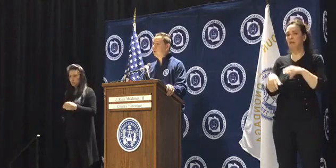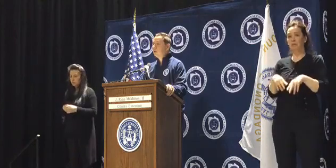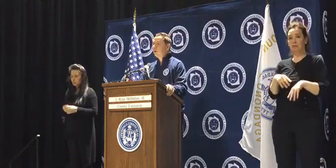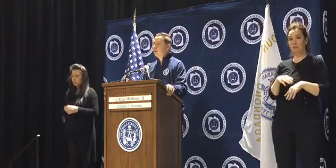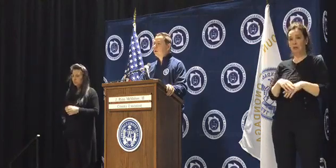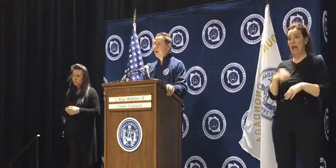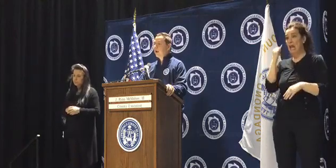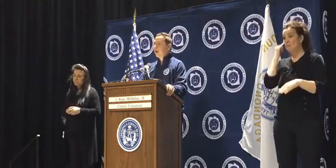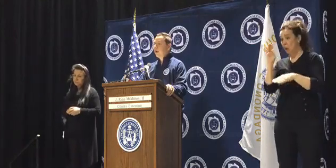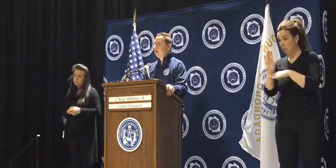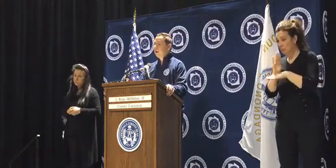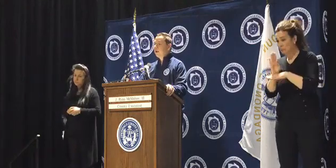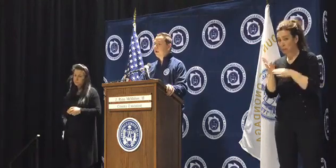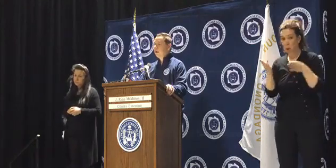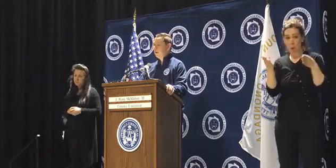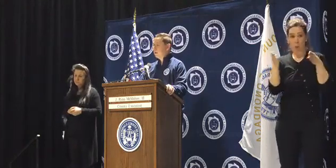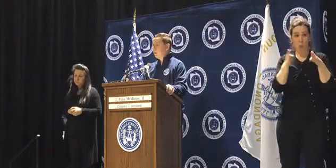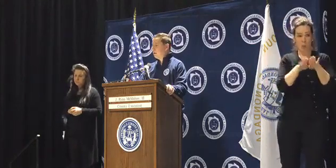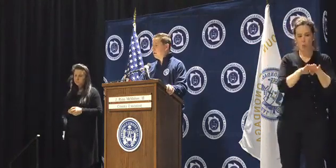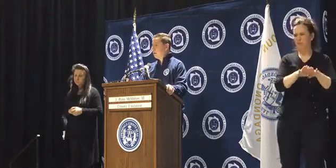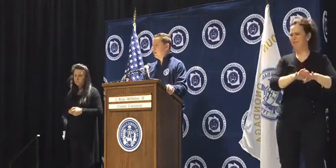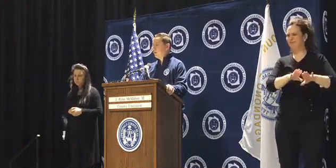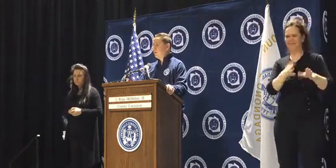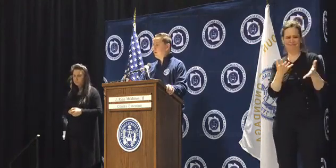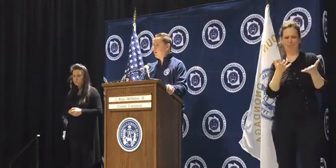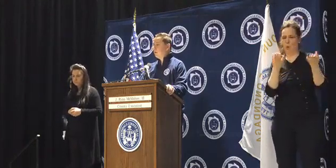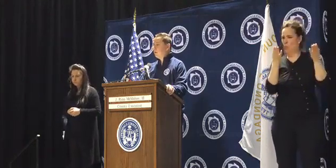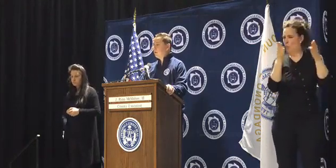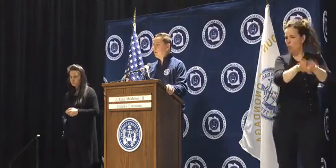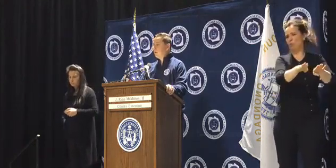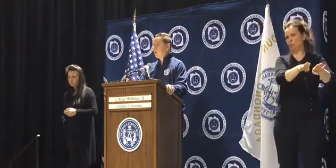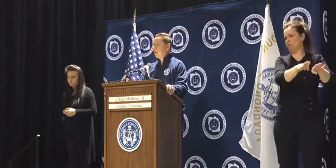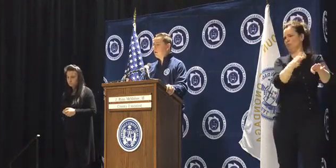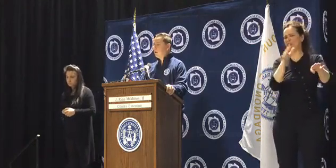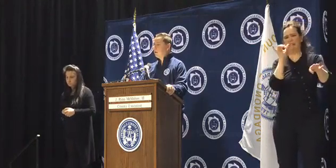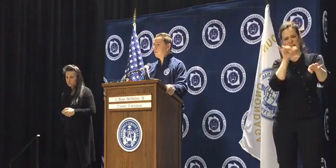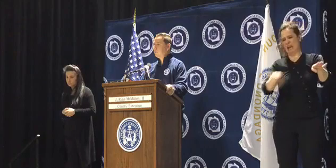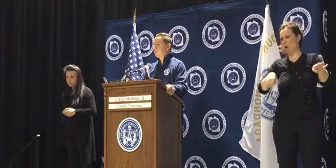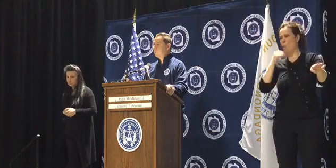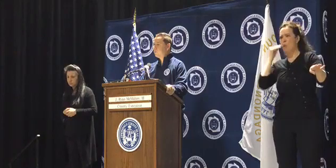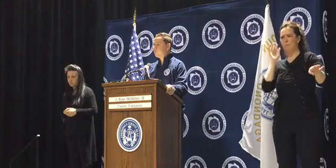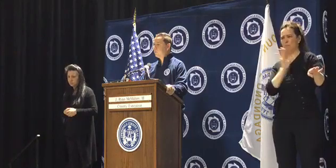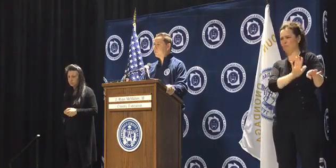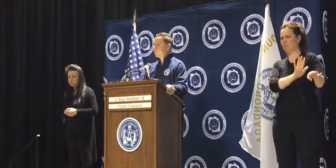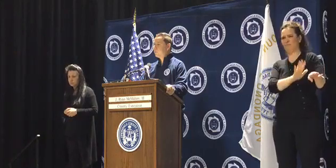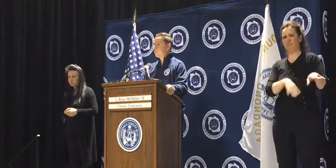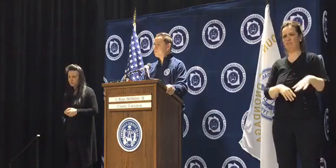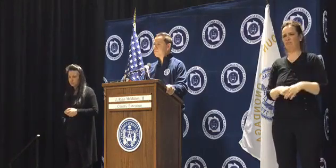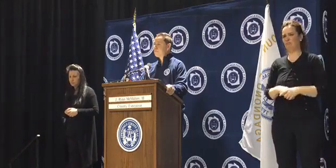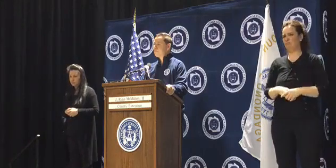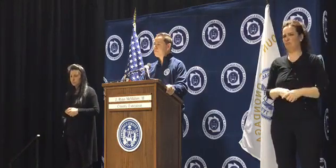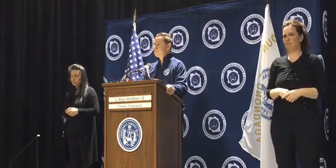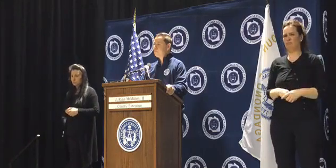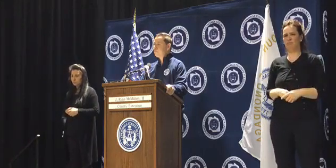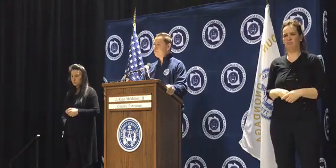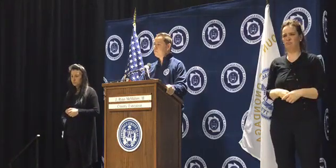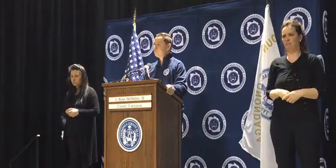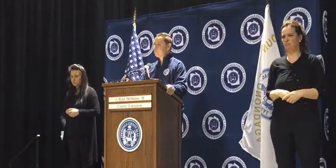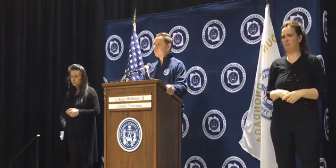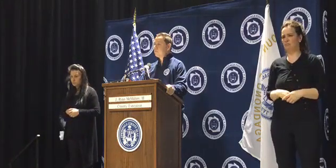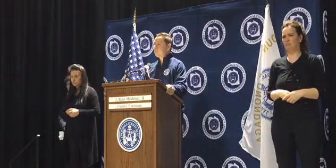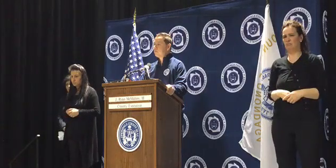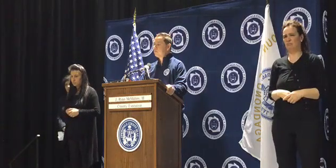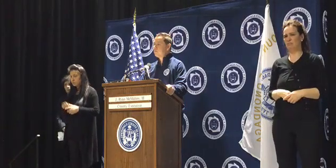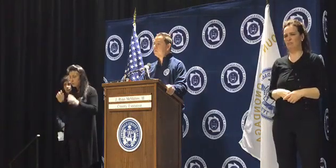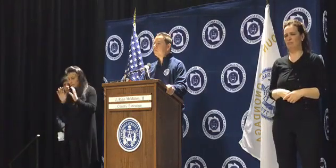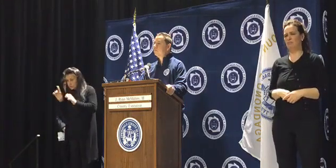to any businesses? Not yet. If you are essential, is there any guidance for practices as the business continues to operate? I was